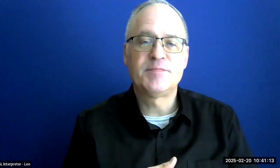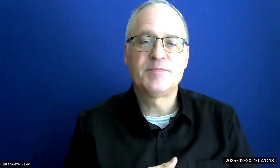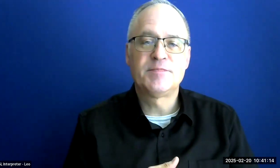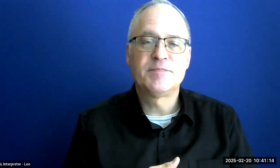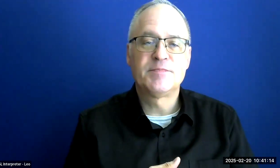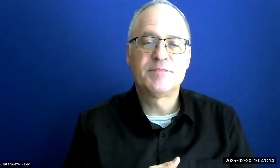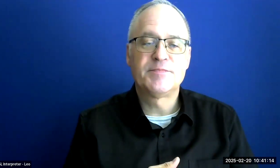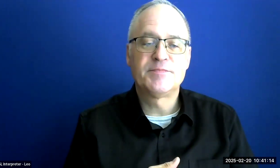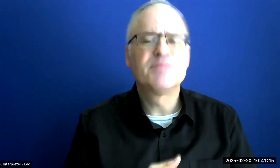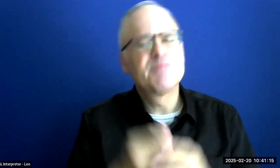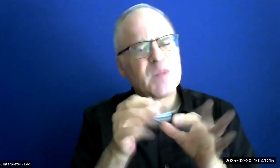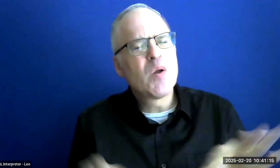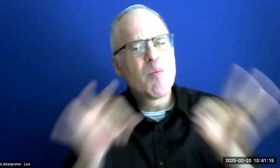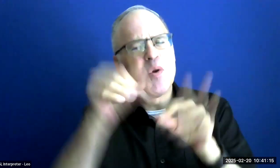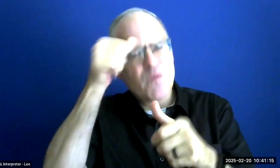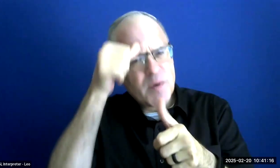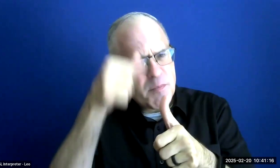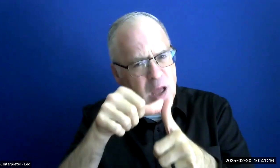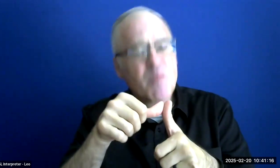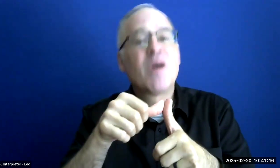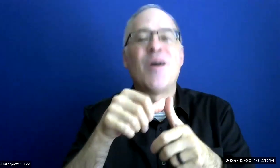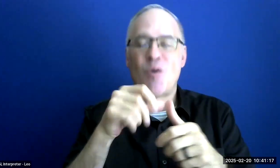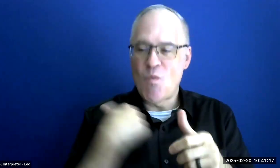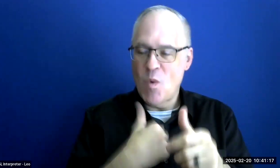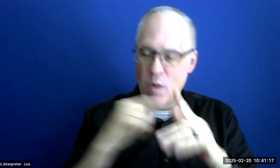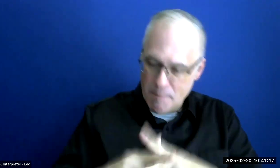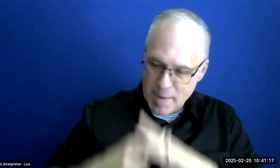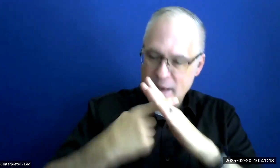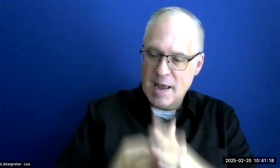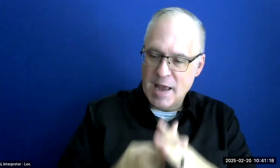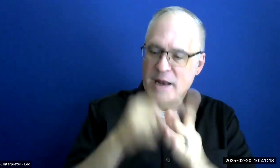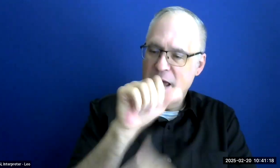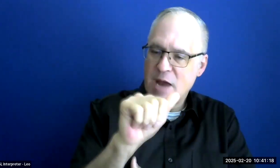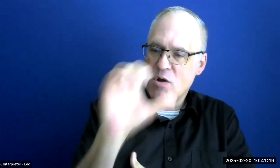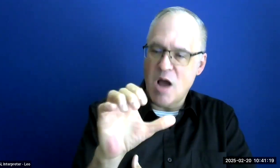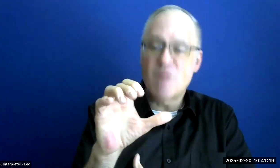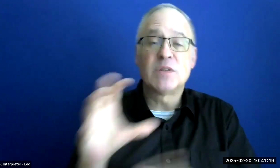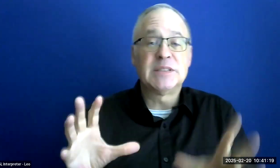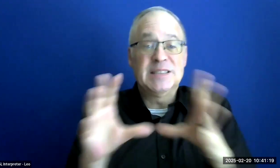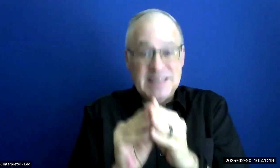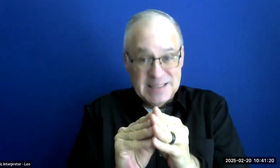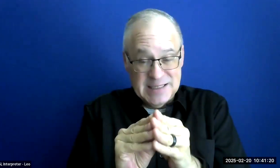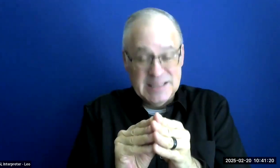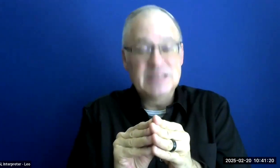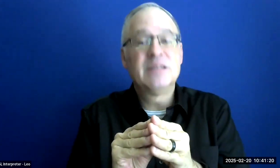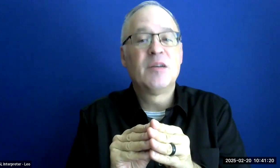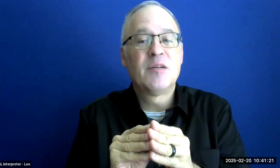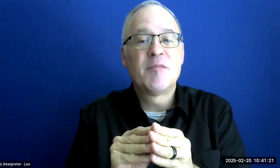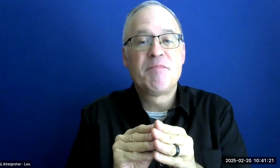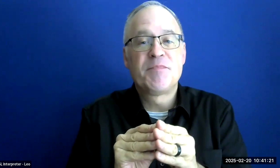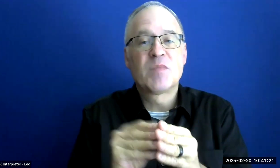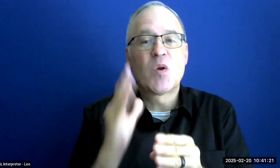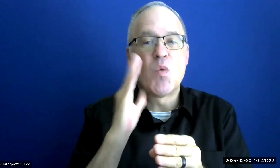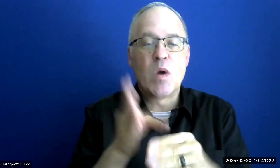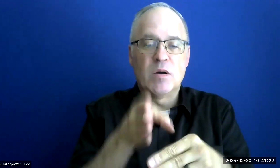note that this canvassing process starts as we begin annual conference season and has a timeline end of